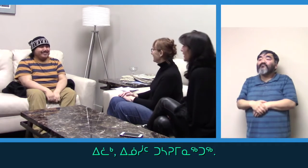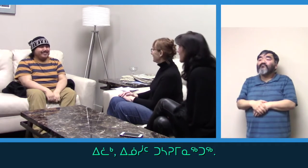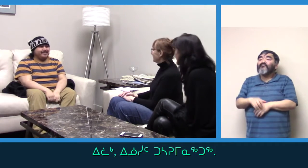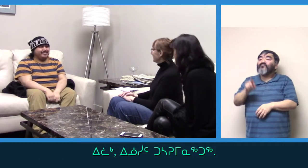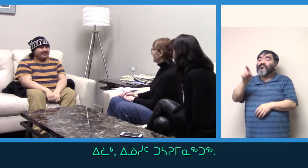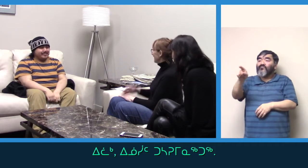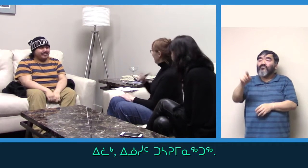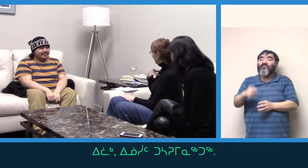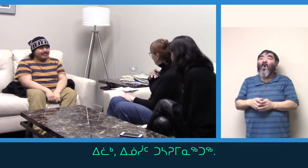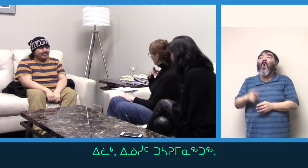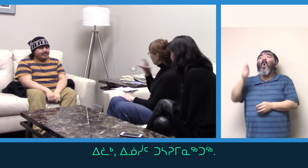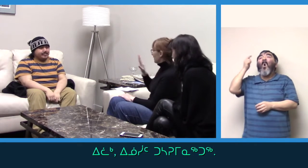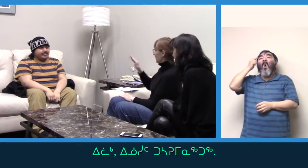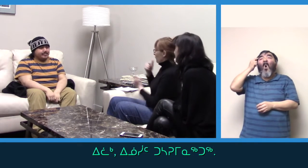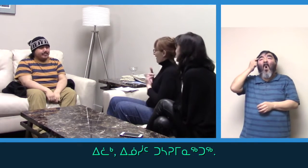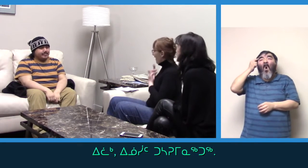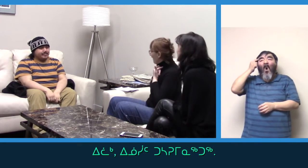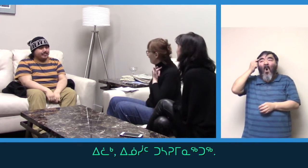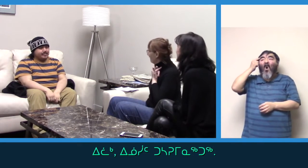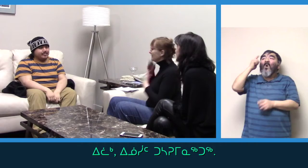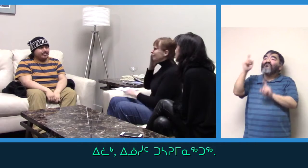Well, very interesting life you have.